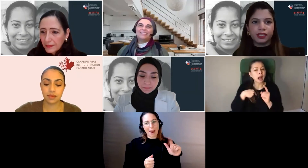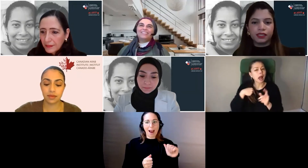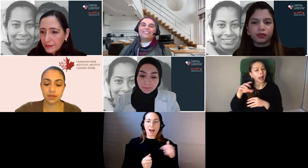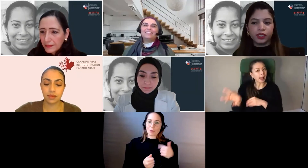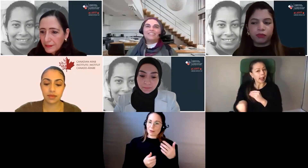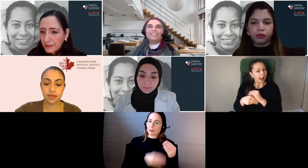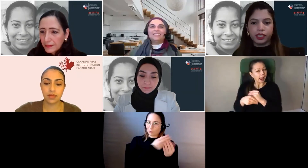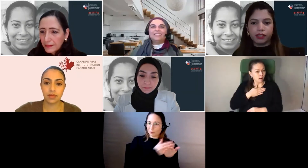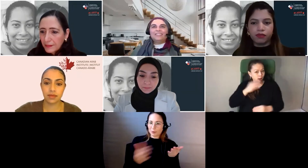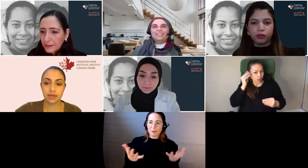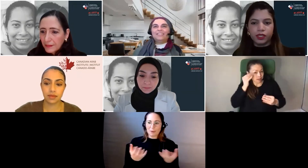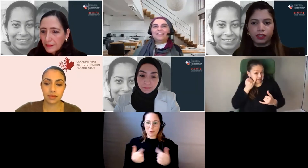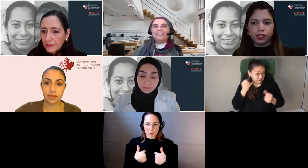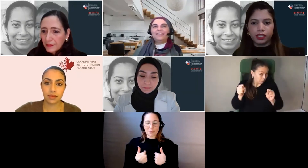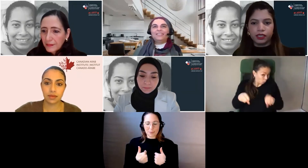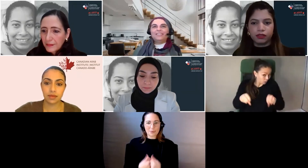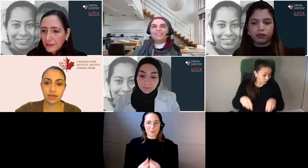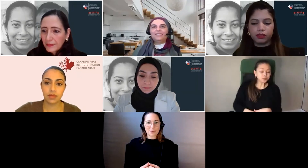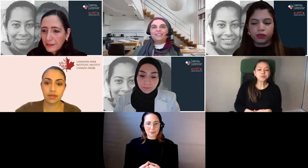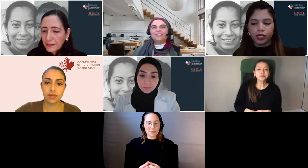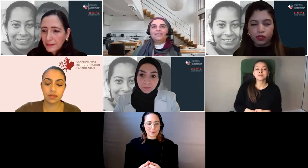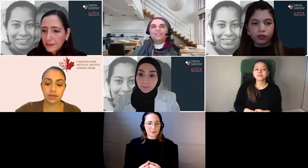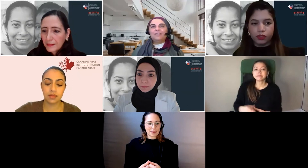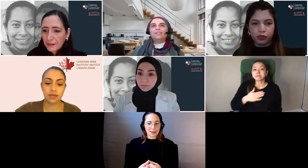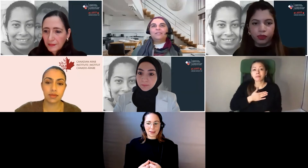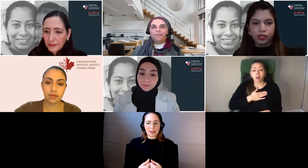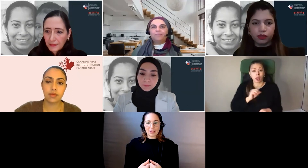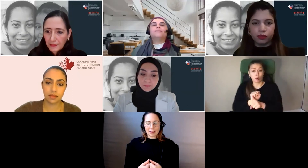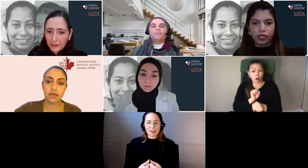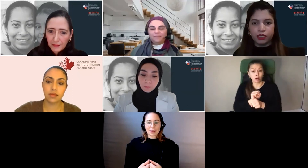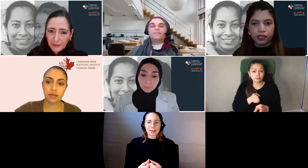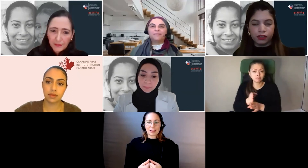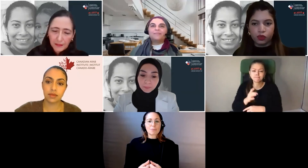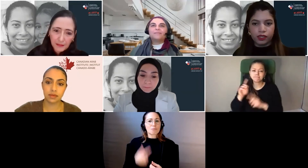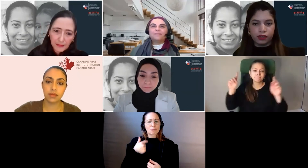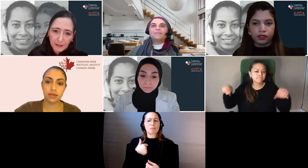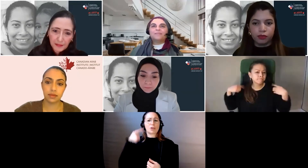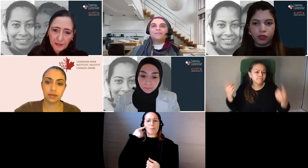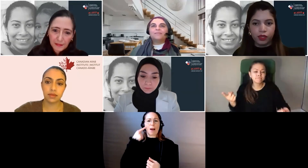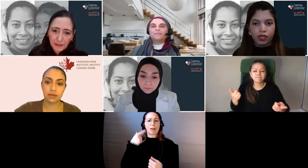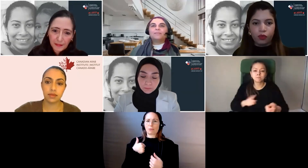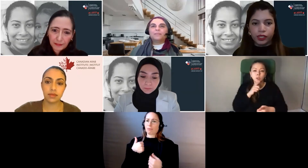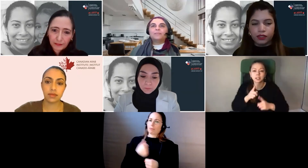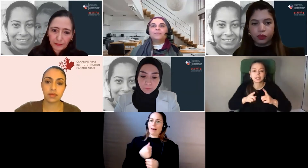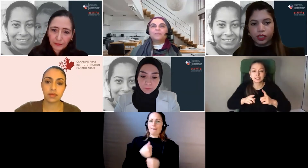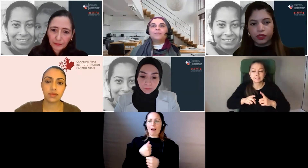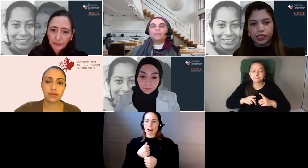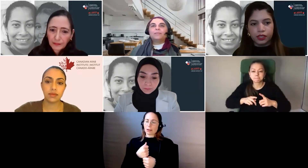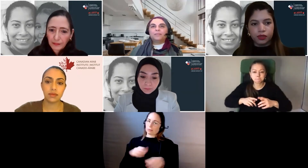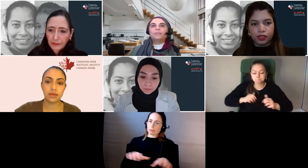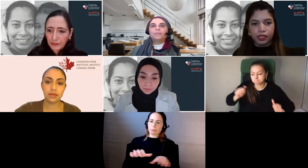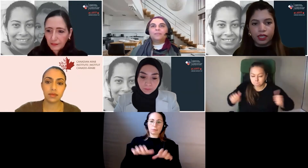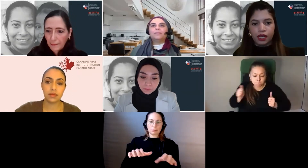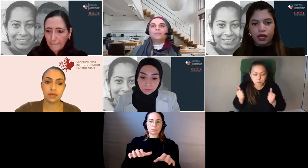I think with my work, I've always taken a very grassroots approach. So when I look at this question in terms of where does the work really